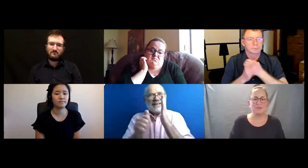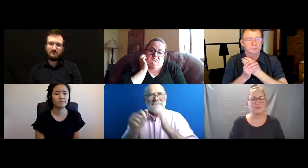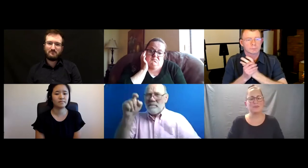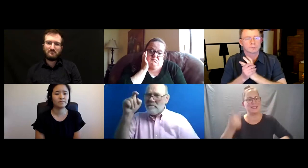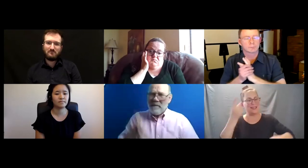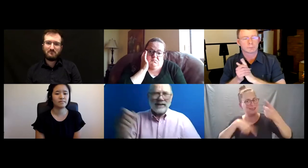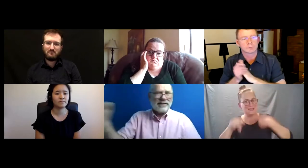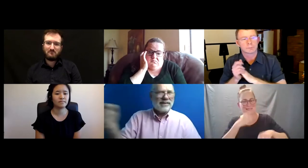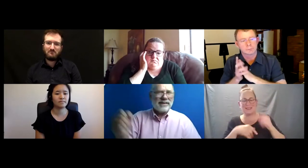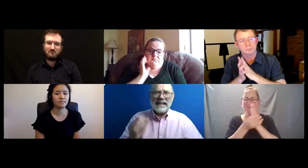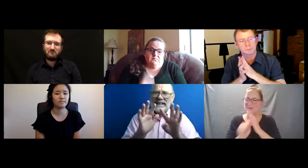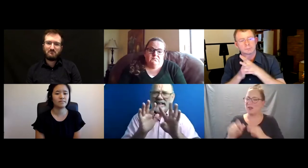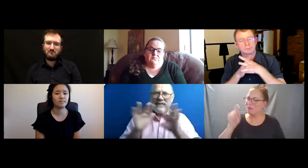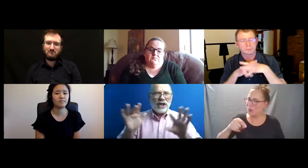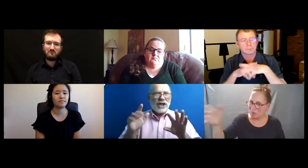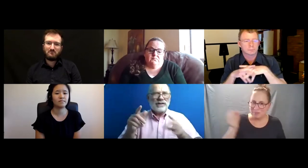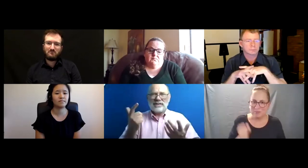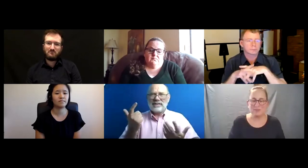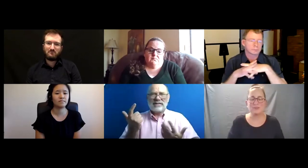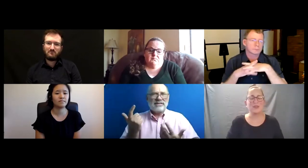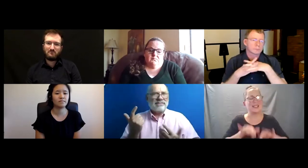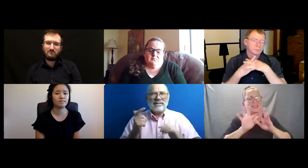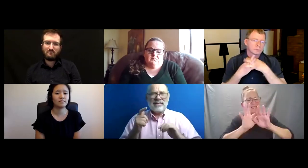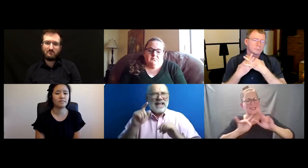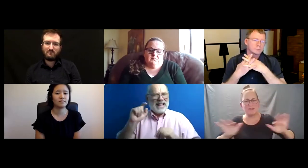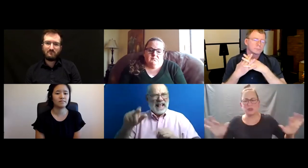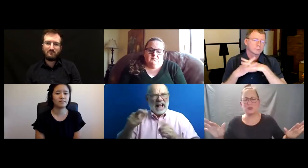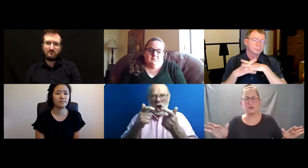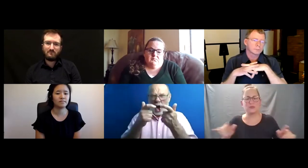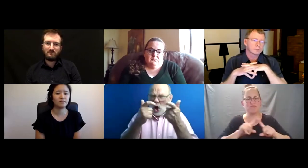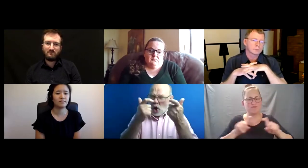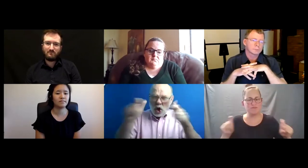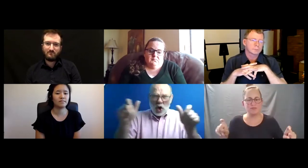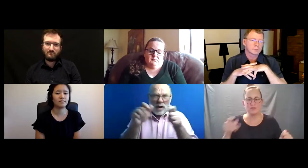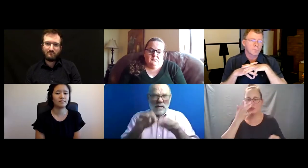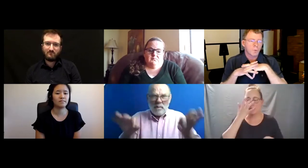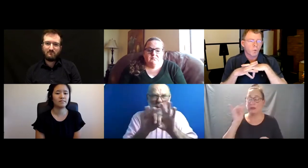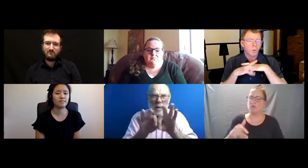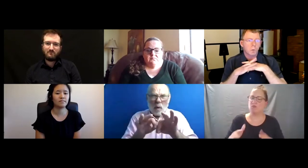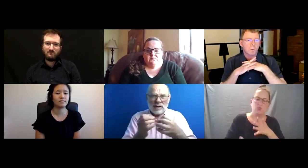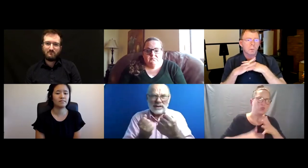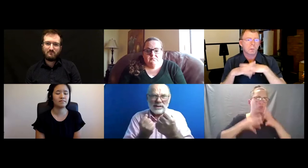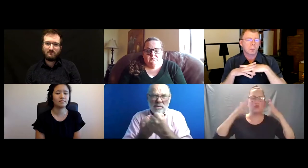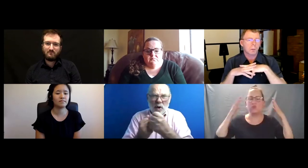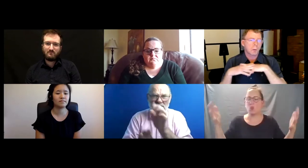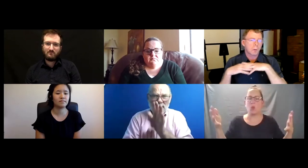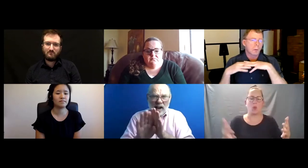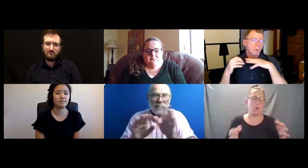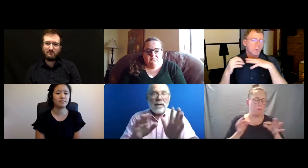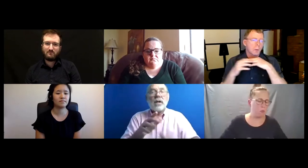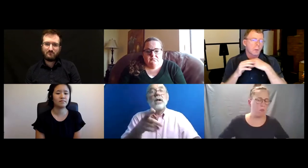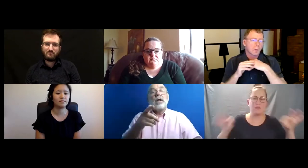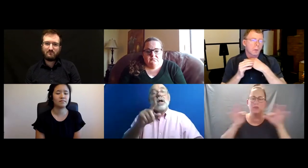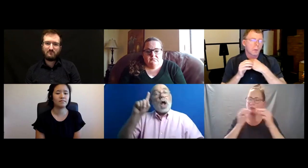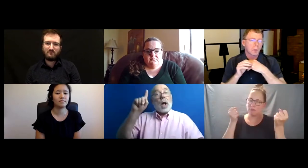deaf individuals, individuals who have skills in American Sign Language. This is of utmost